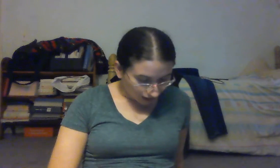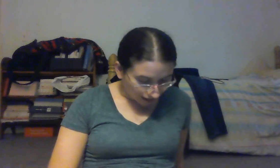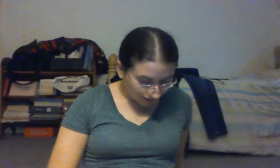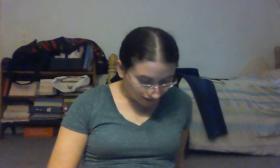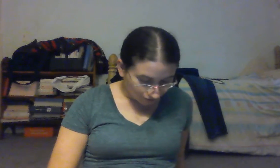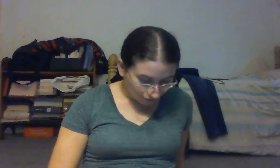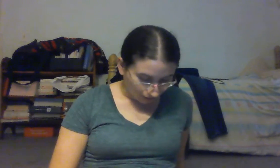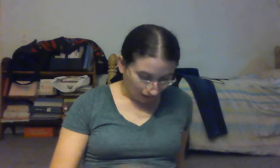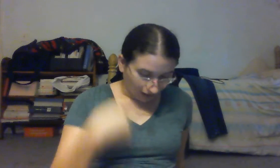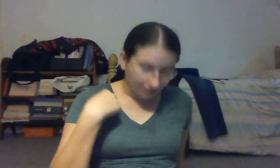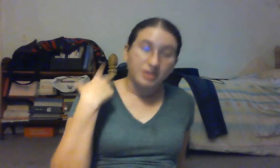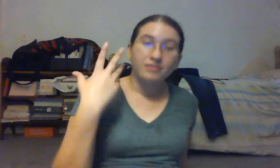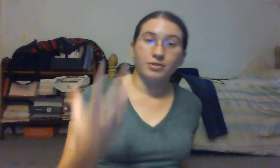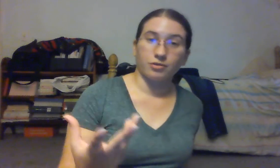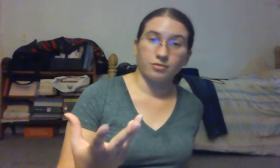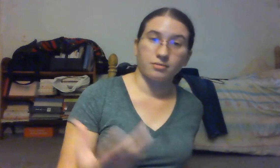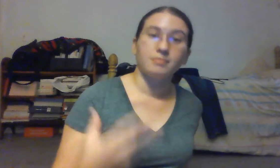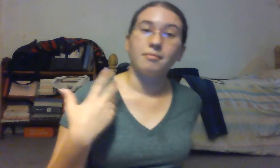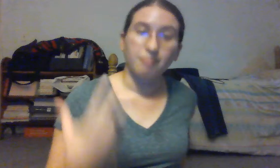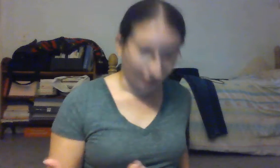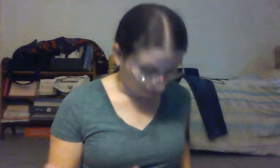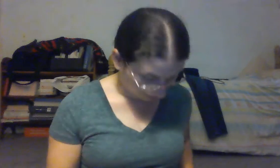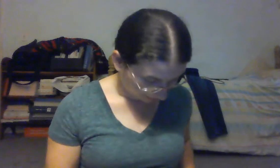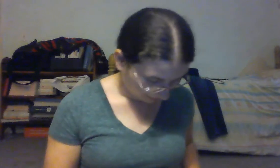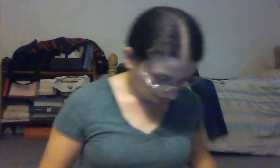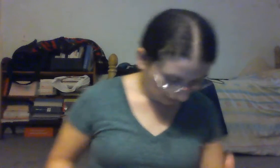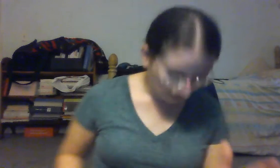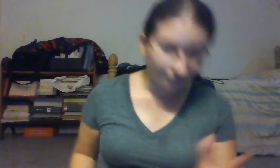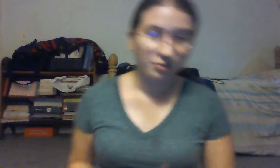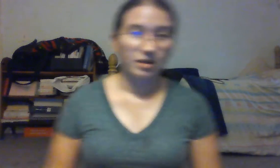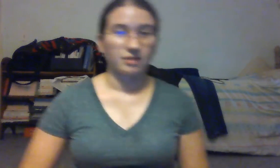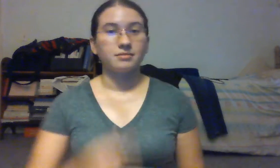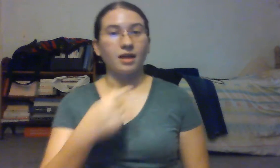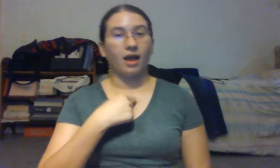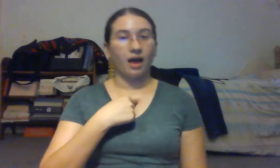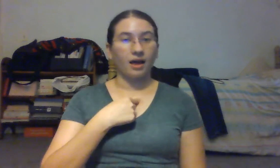I give you money. I am giving you money. I give you money.